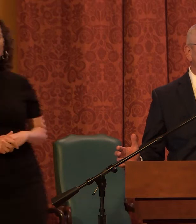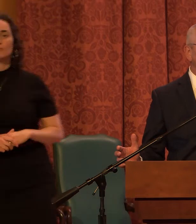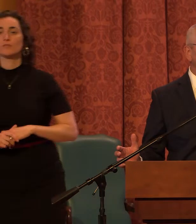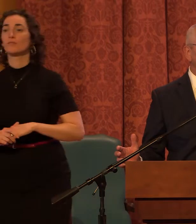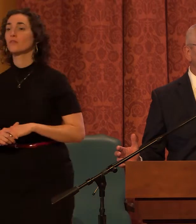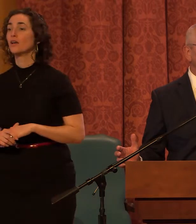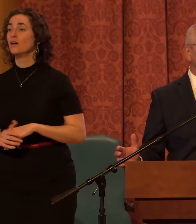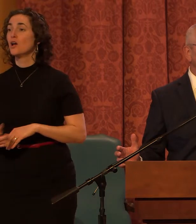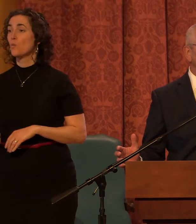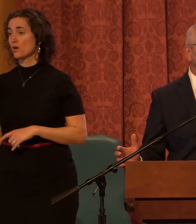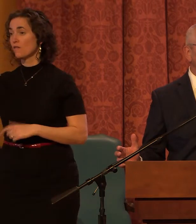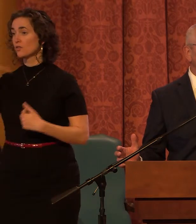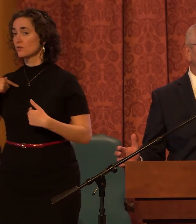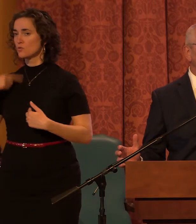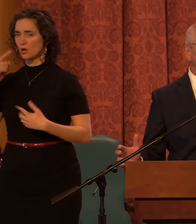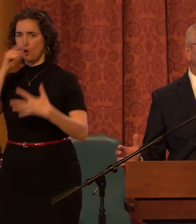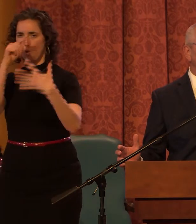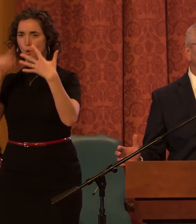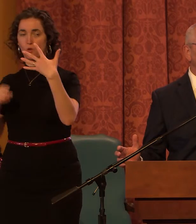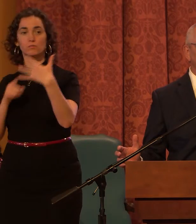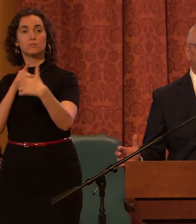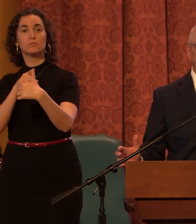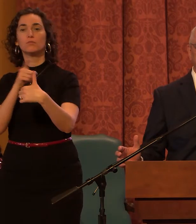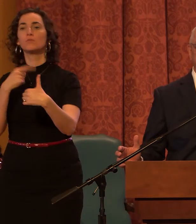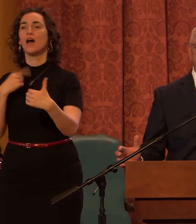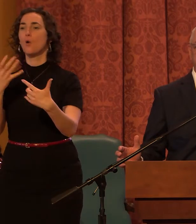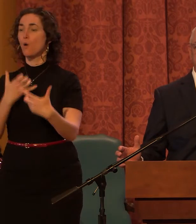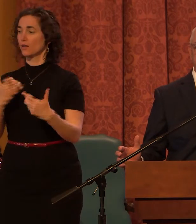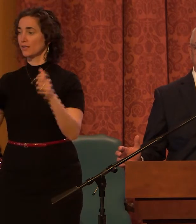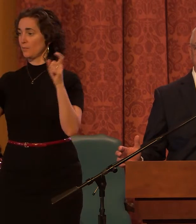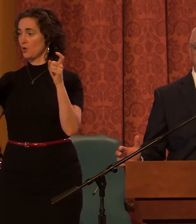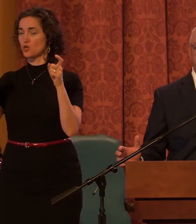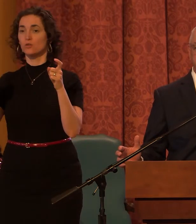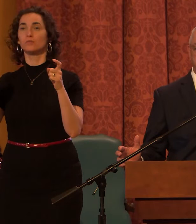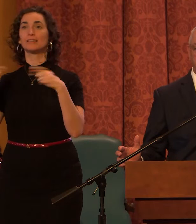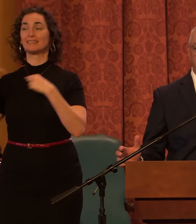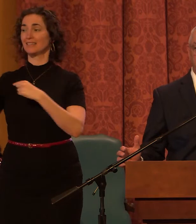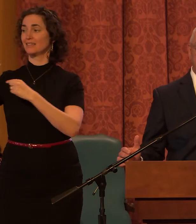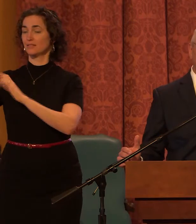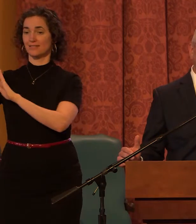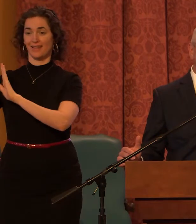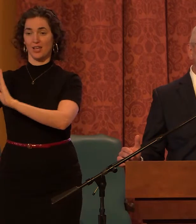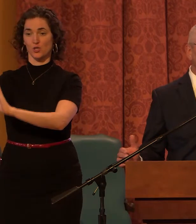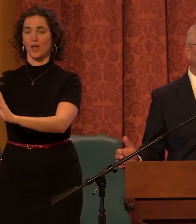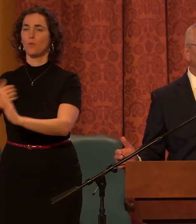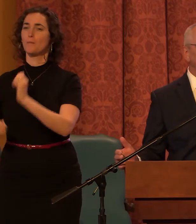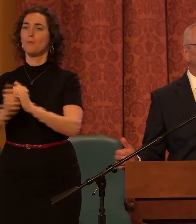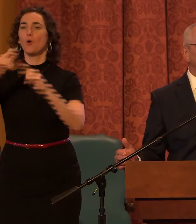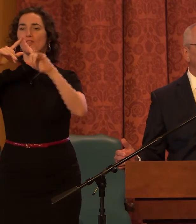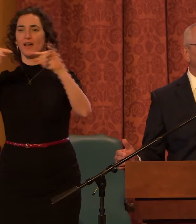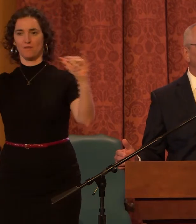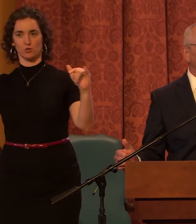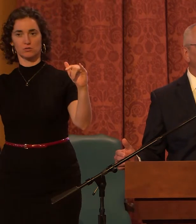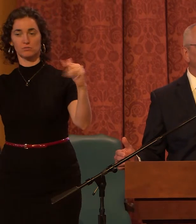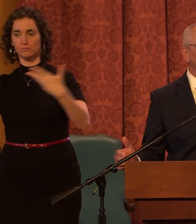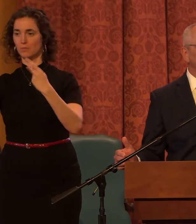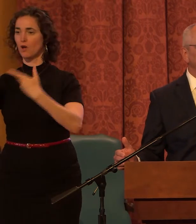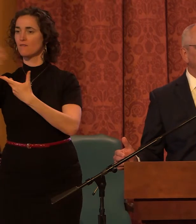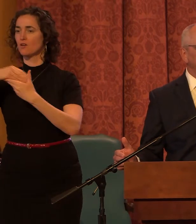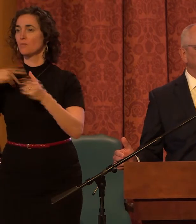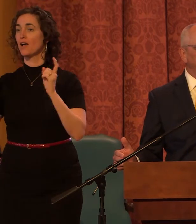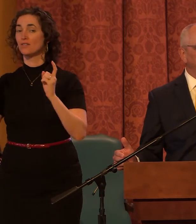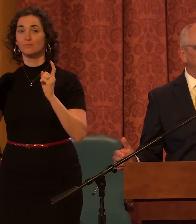the most diverse, inclusive administration in our state's history. And I can tell you we delivered on that